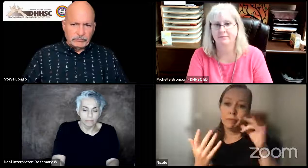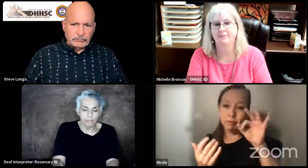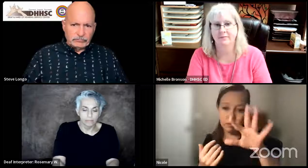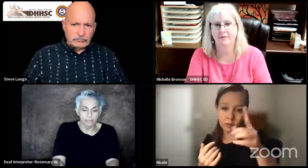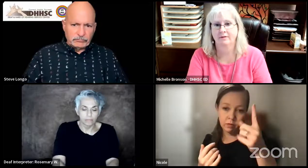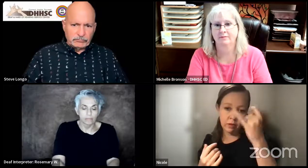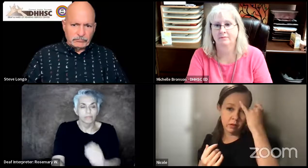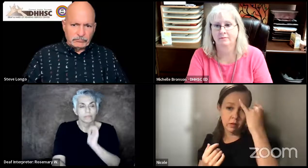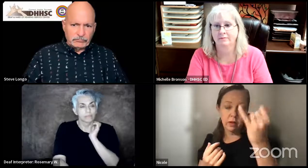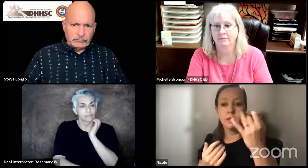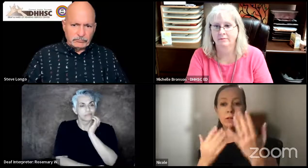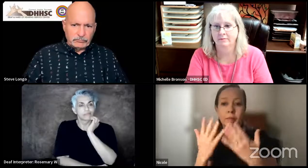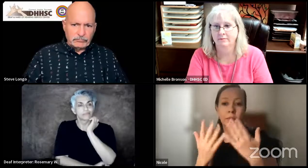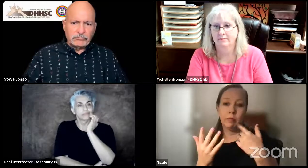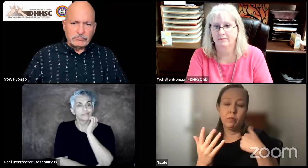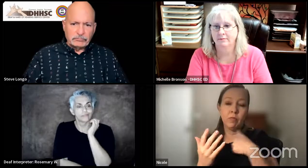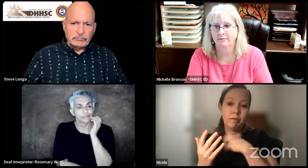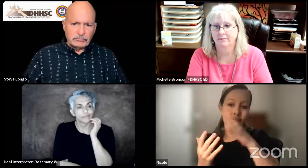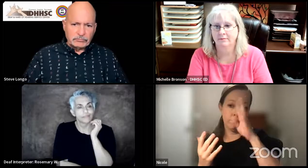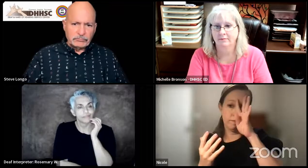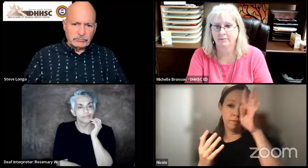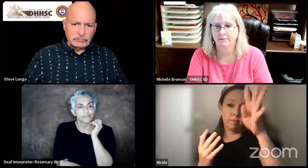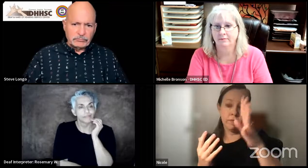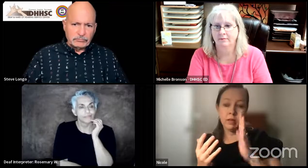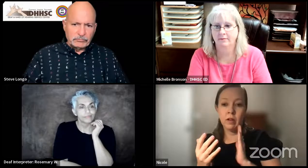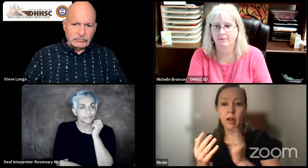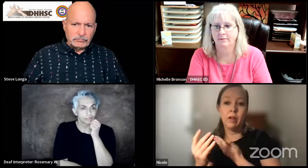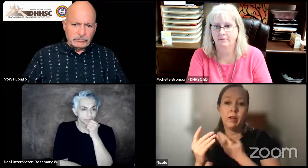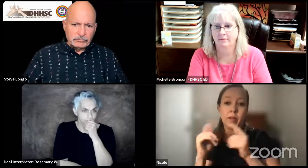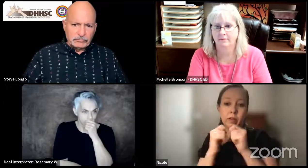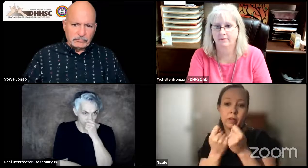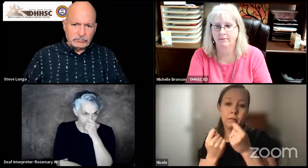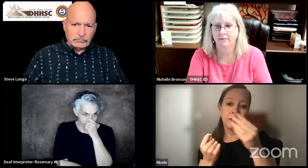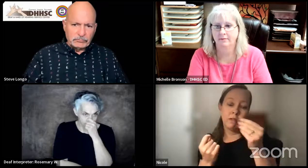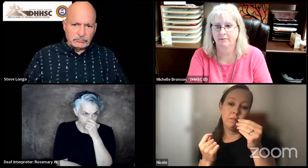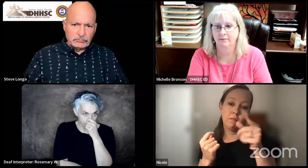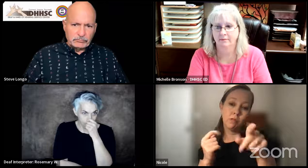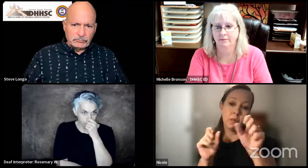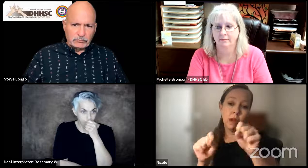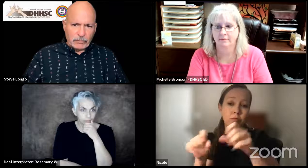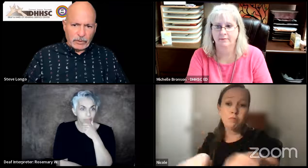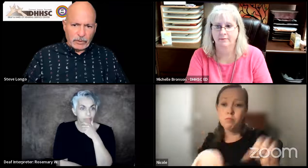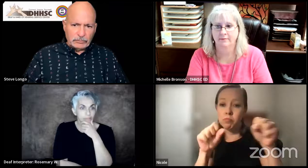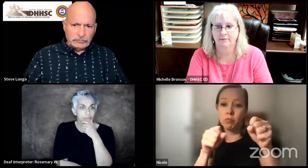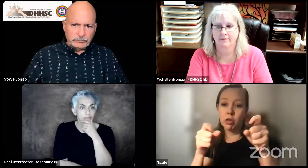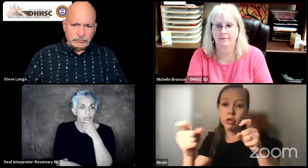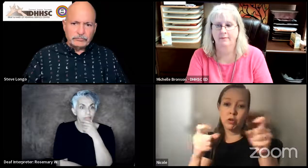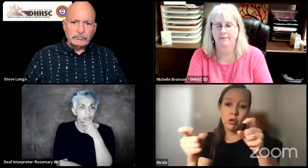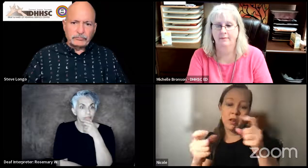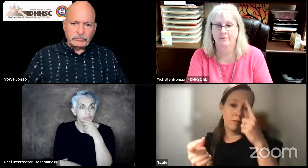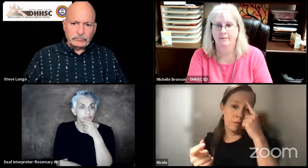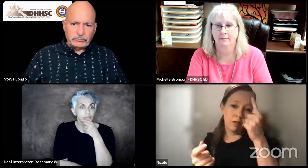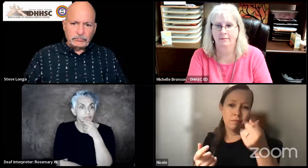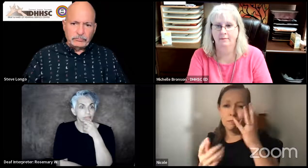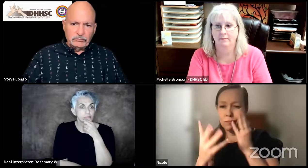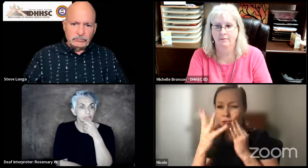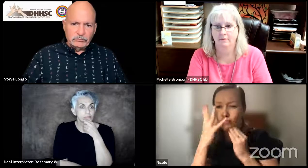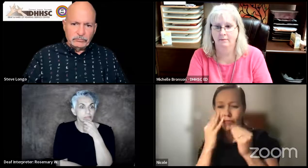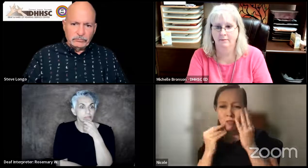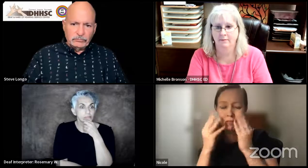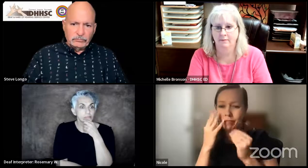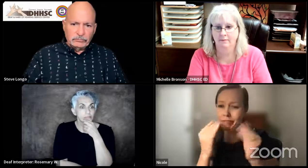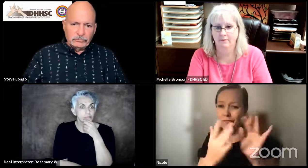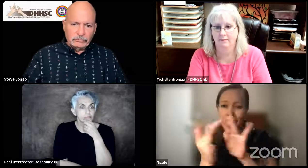We're connected with the community, and so that's great. I also think another idea might be to come up with our own team,